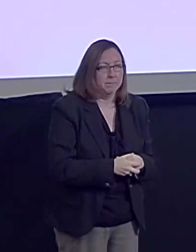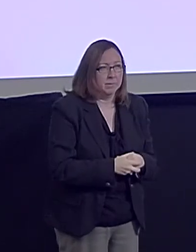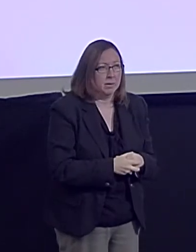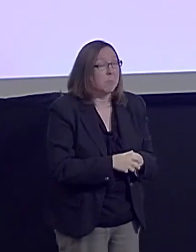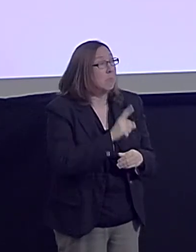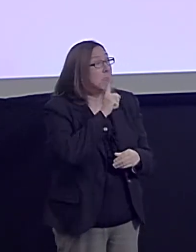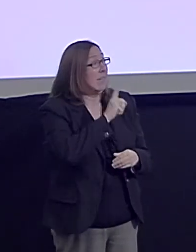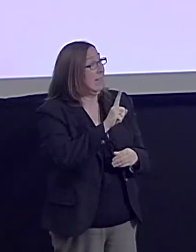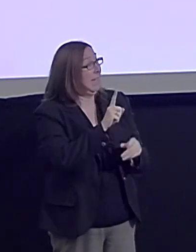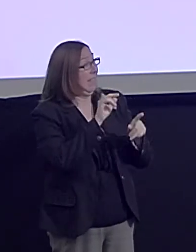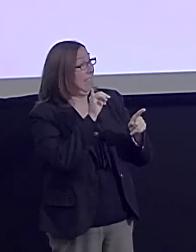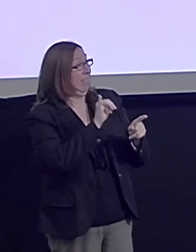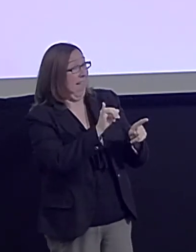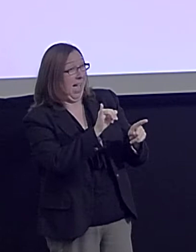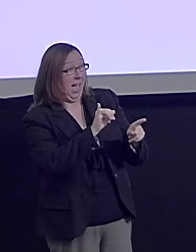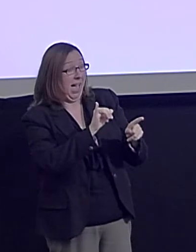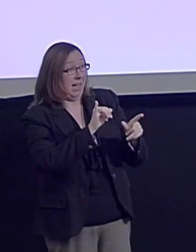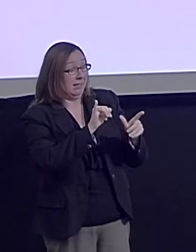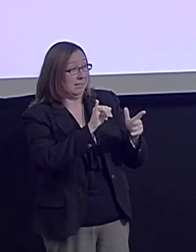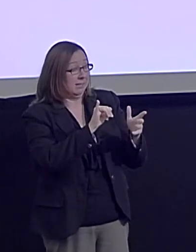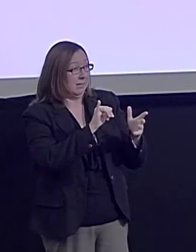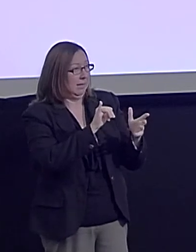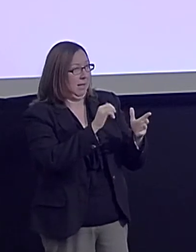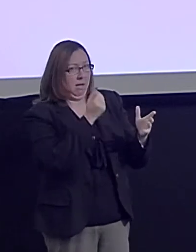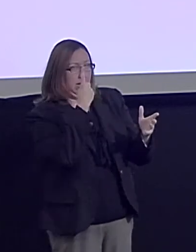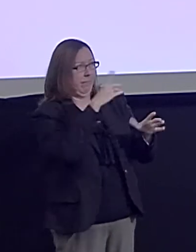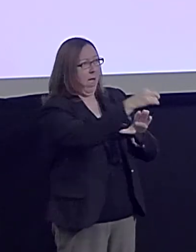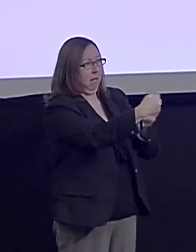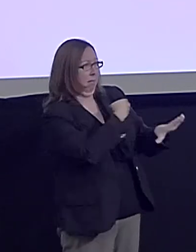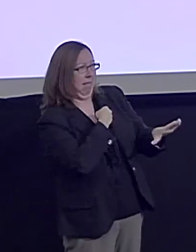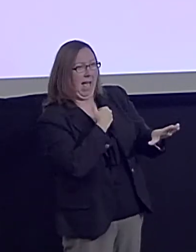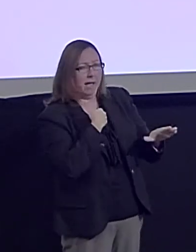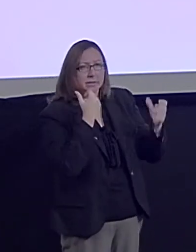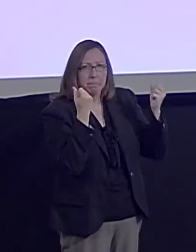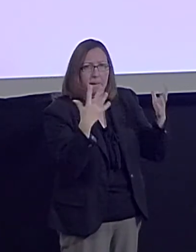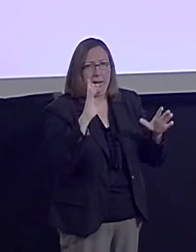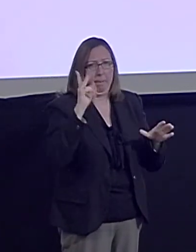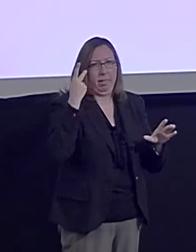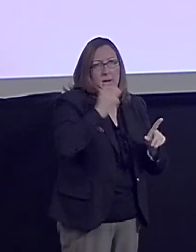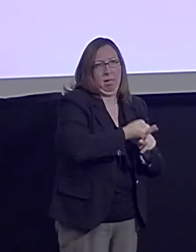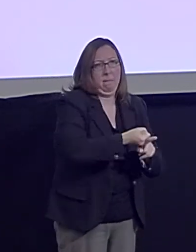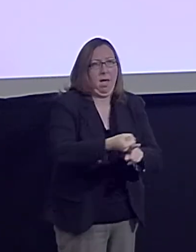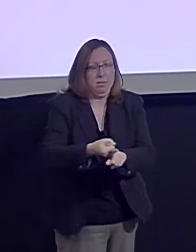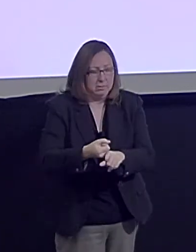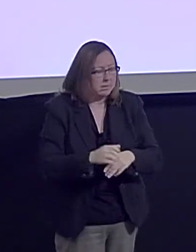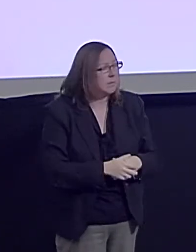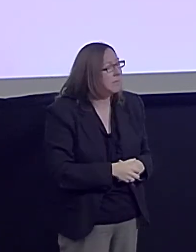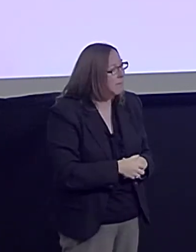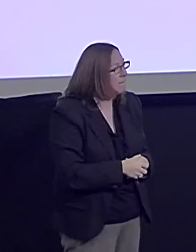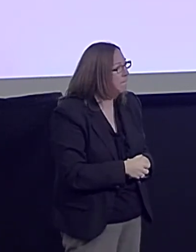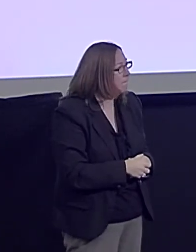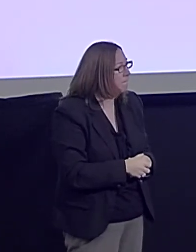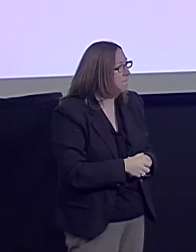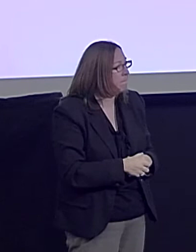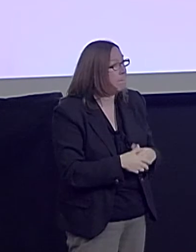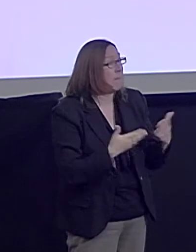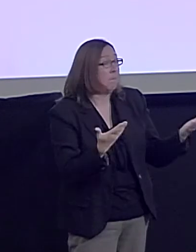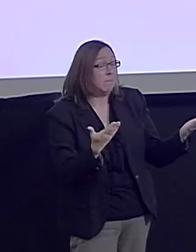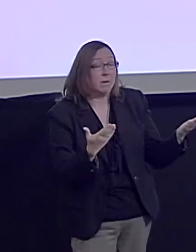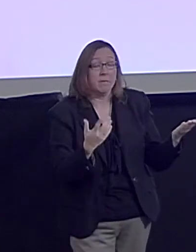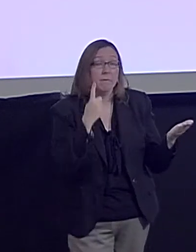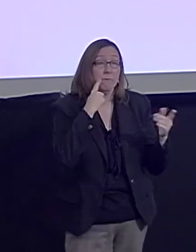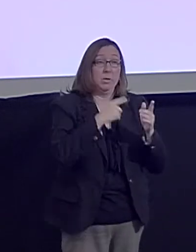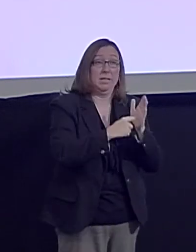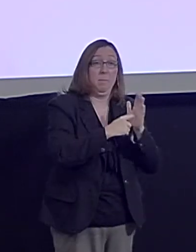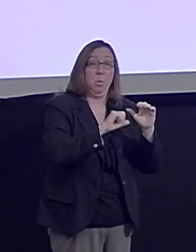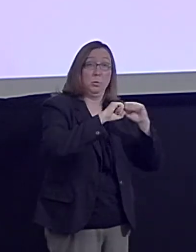implication. Because imagine, first of all, society, ideology,